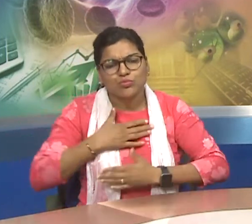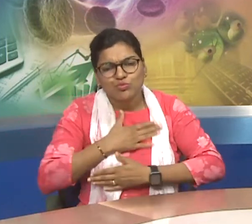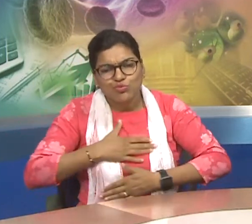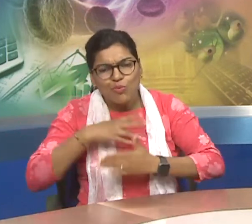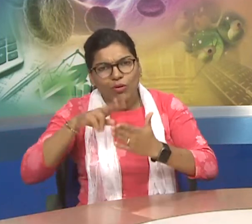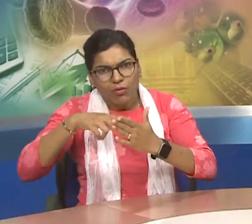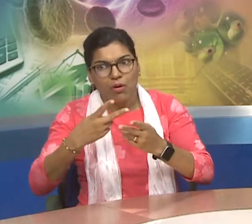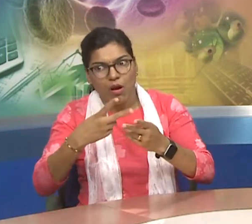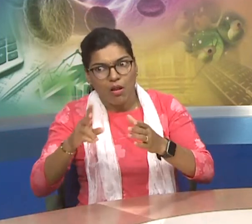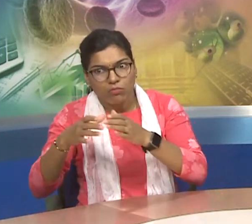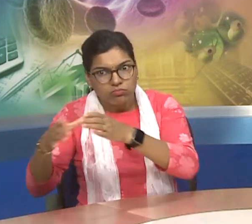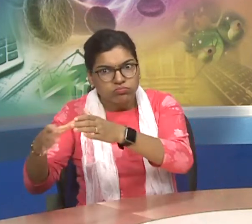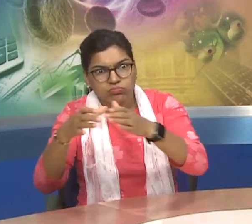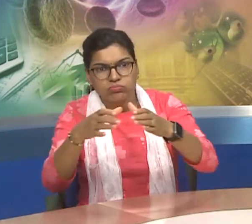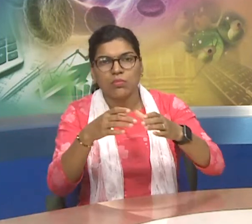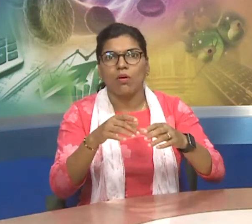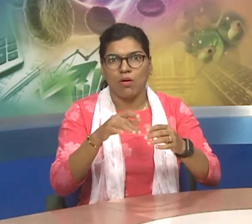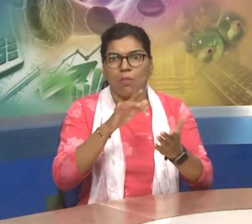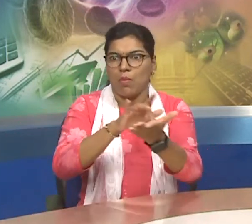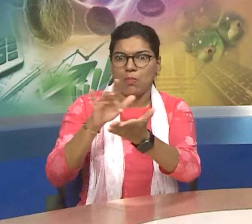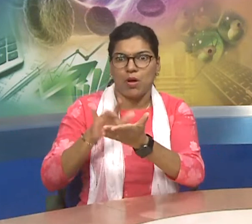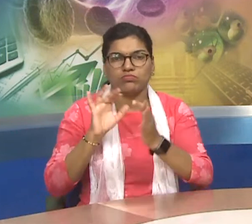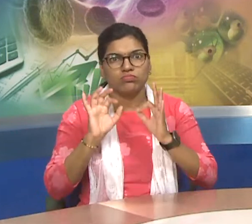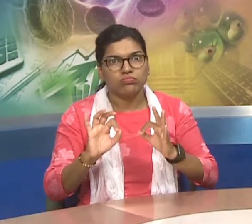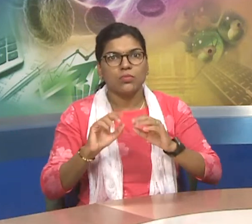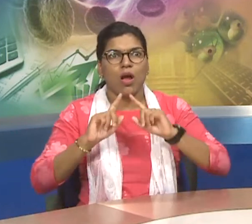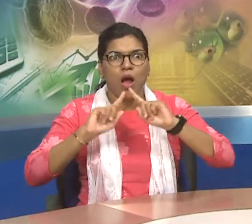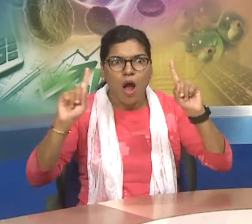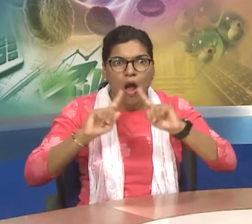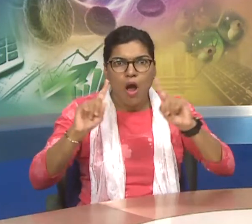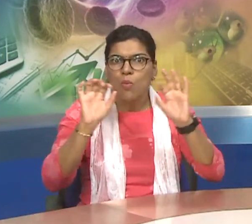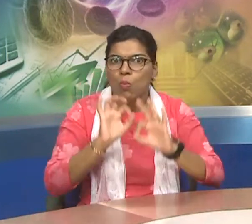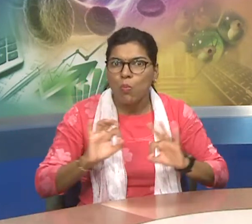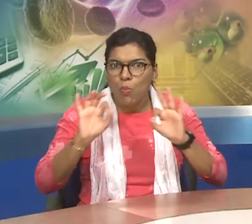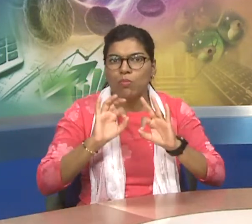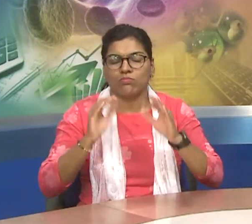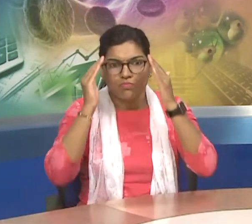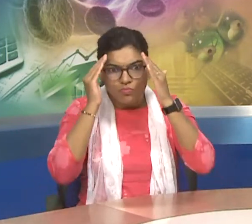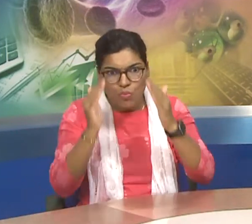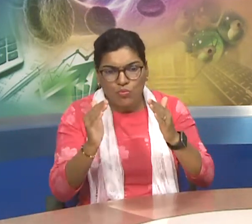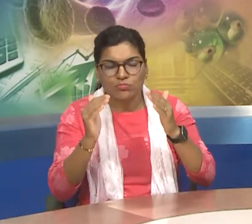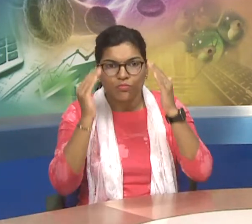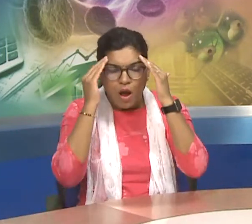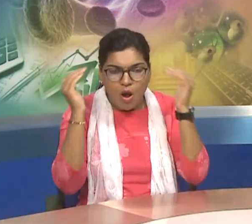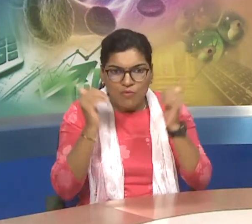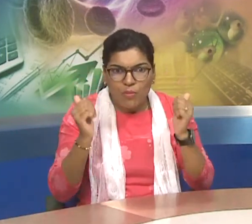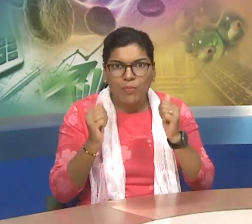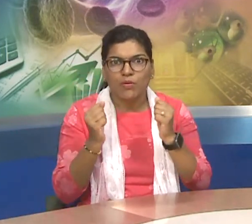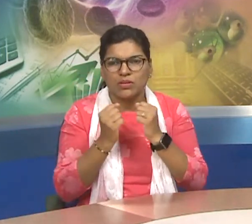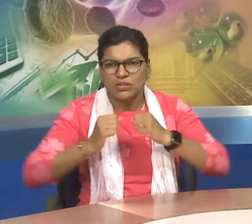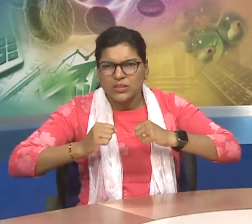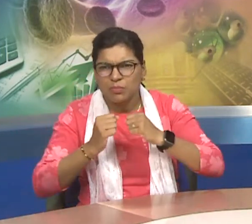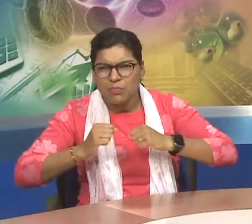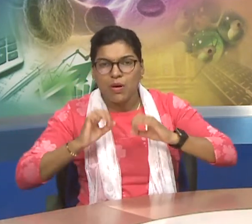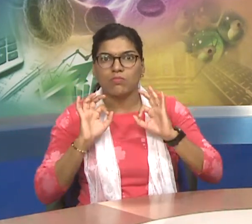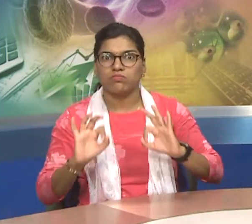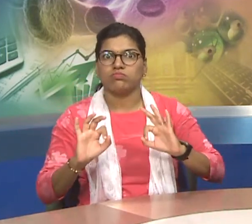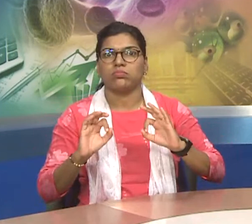as the knowledge center, they have taken advantage of internet in